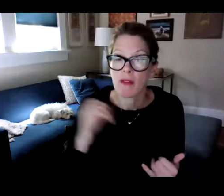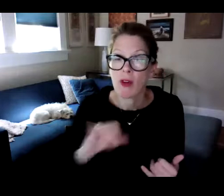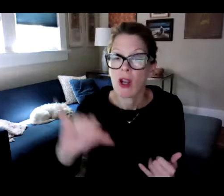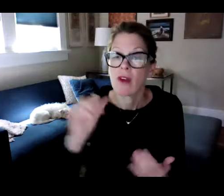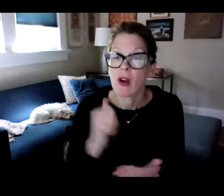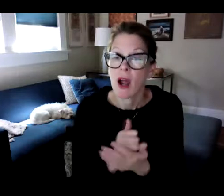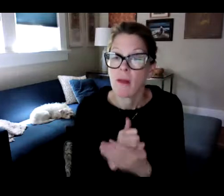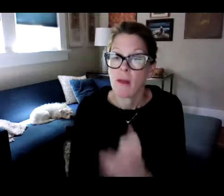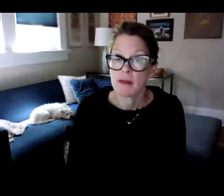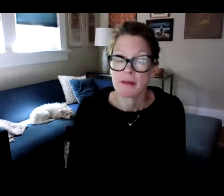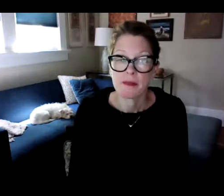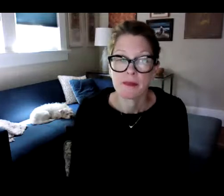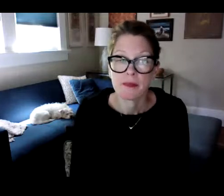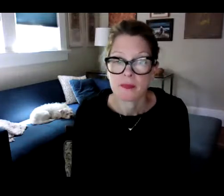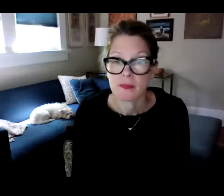Amen.